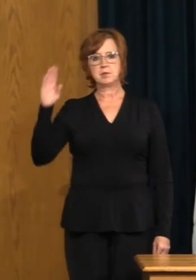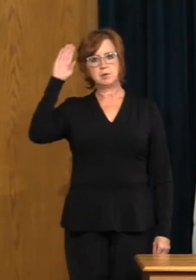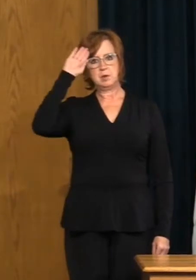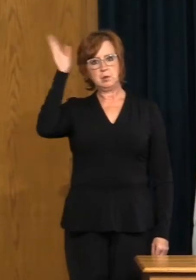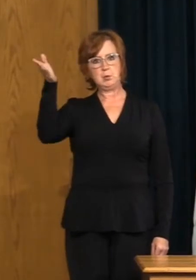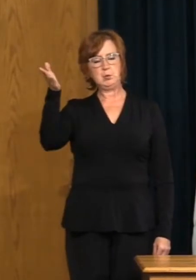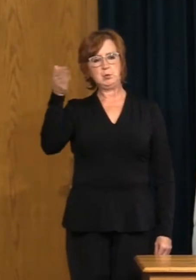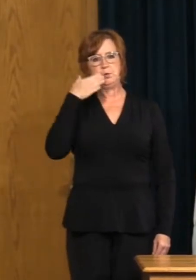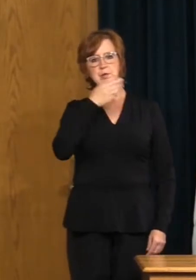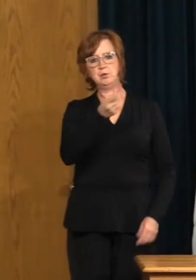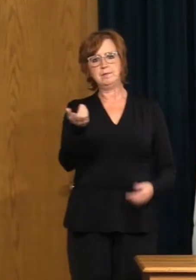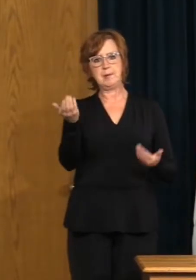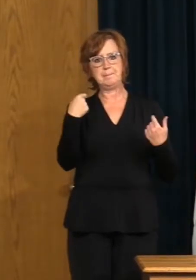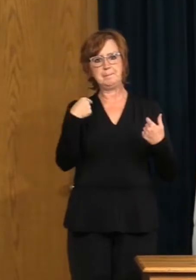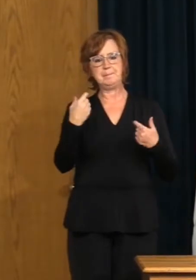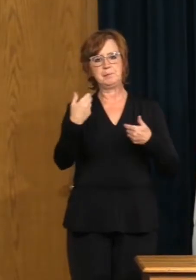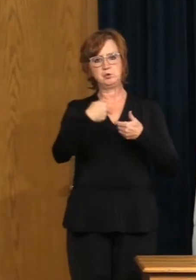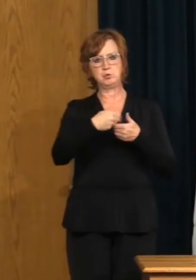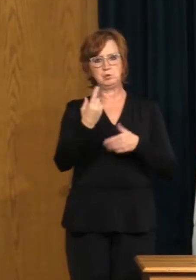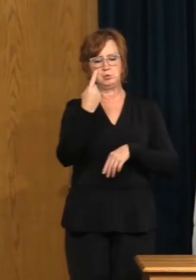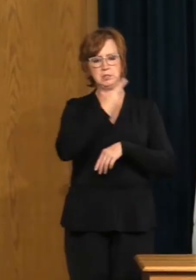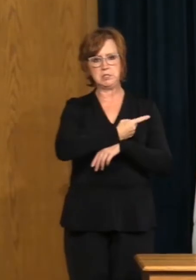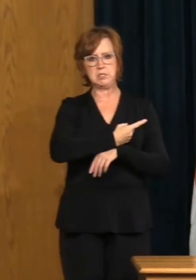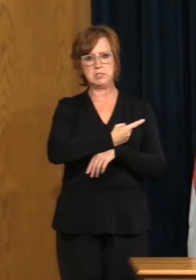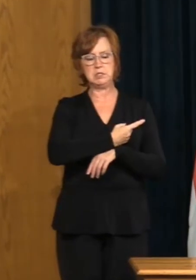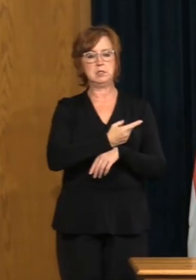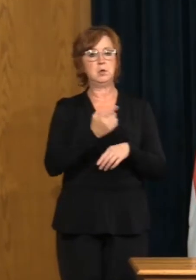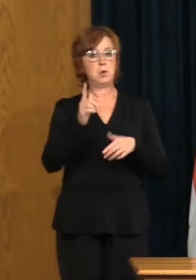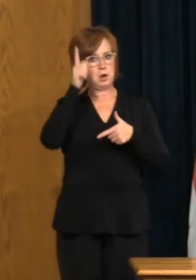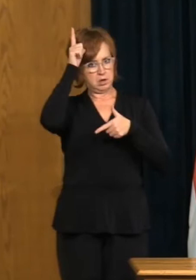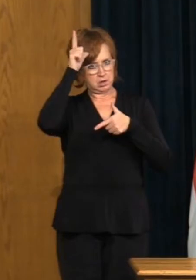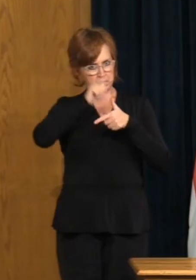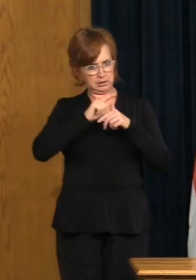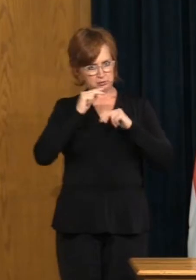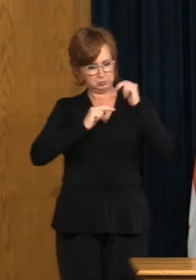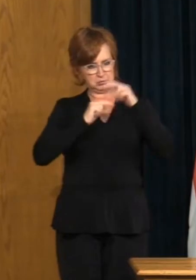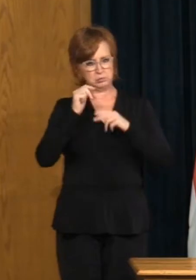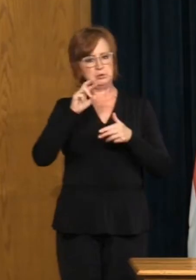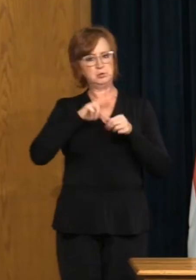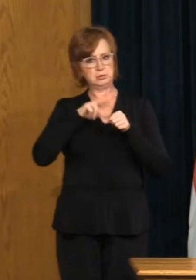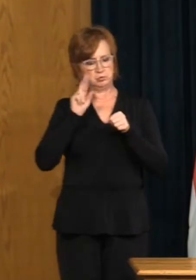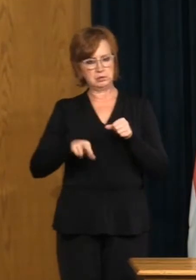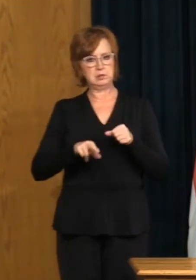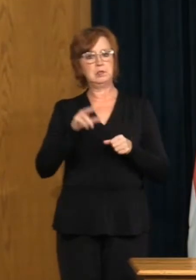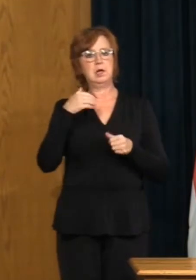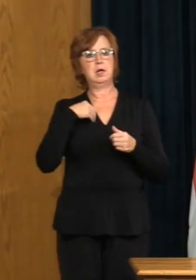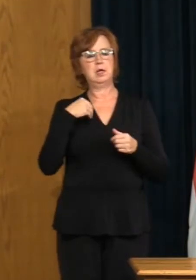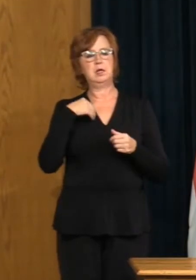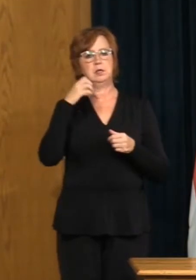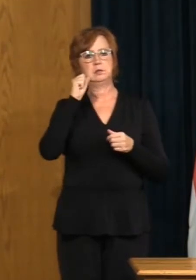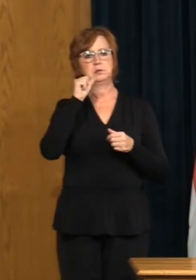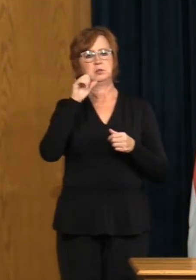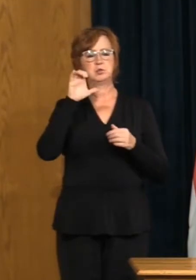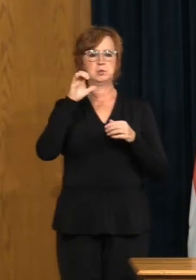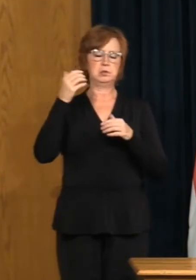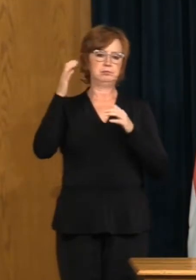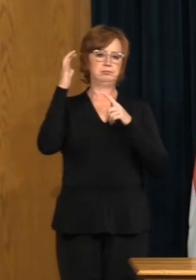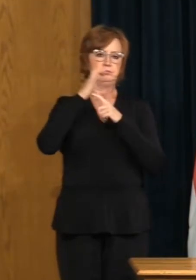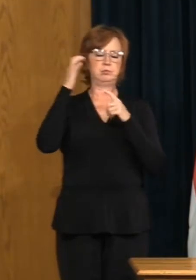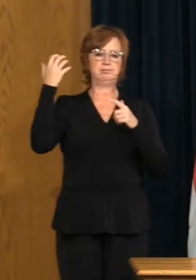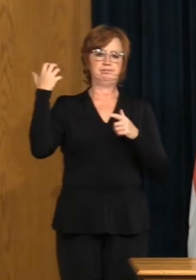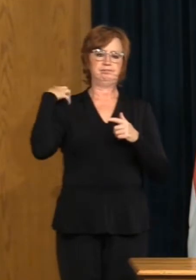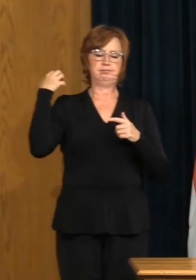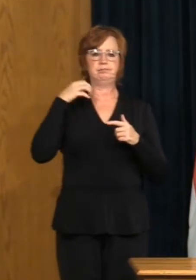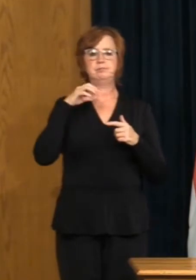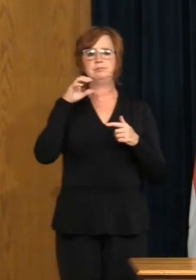Once again, thank you so much for taking the time to join us today. From the Legislative Building in Regina, we have Saskatchewan's Chief Medical Health Officer,